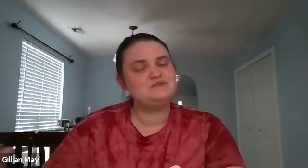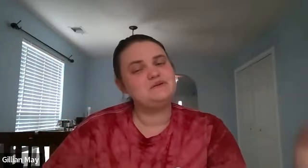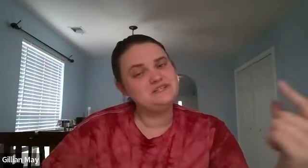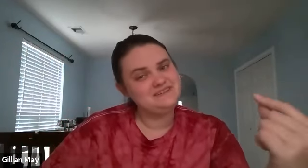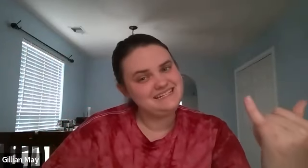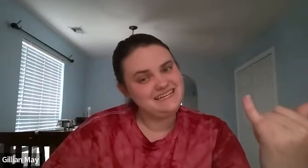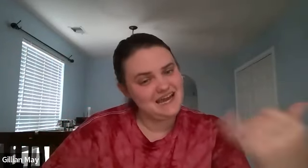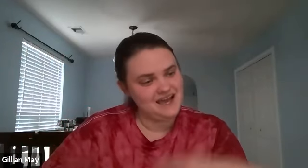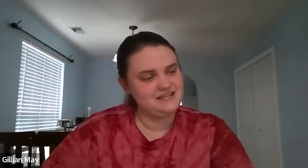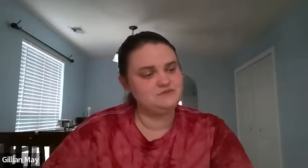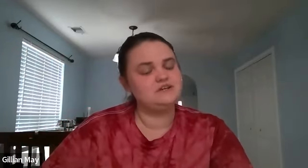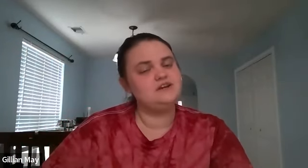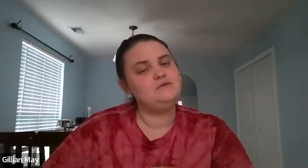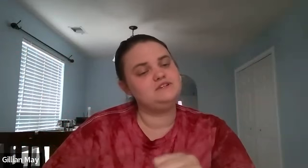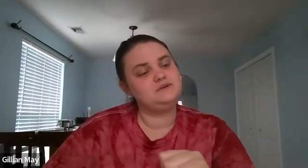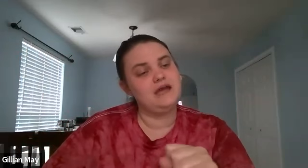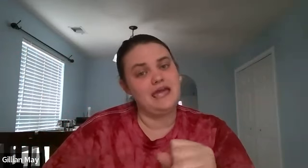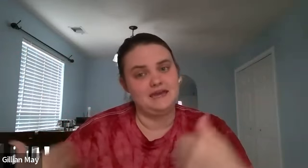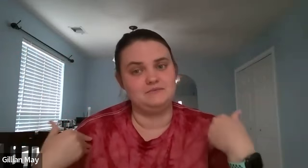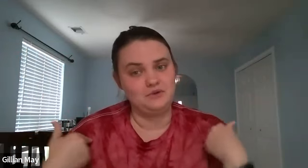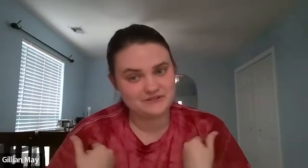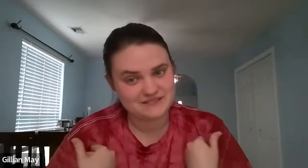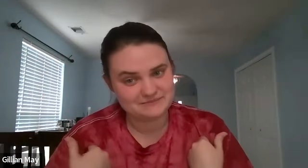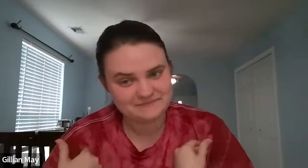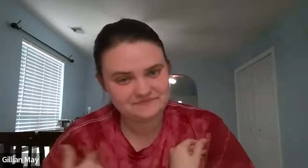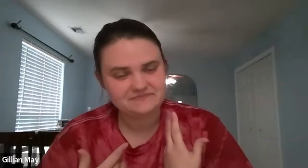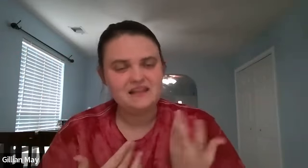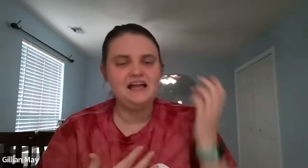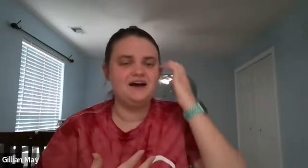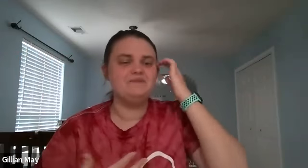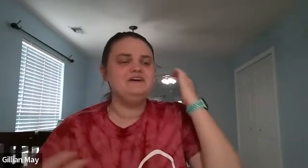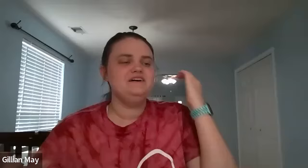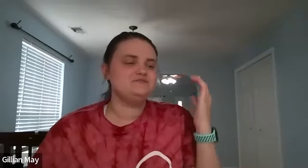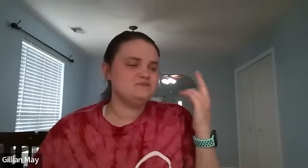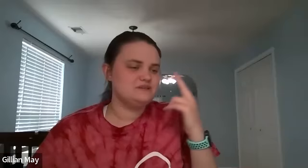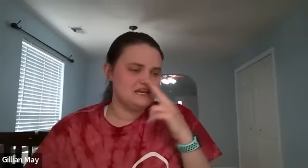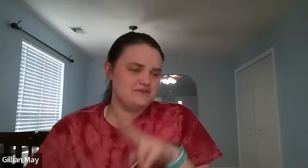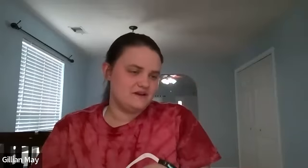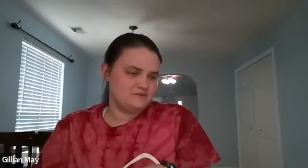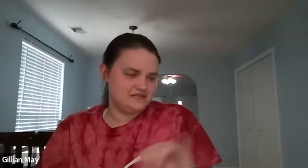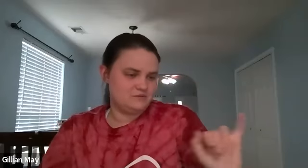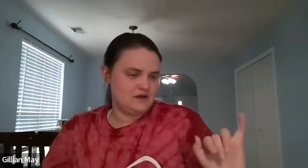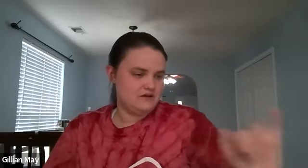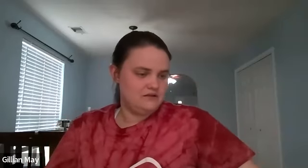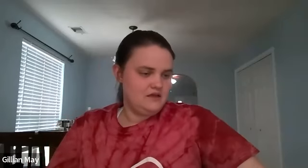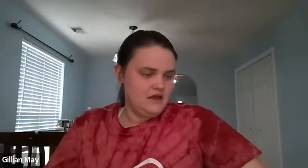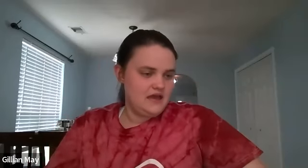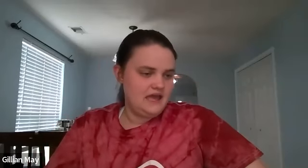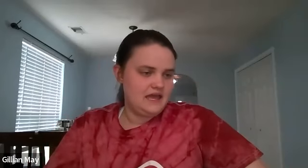what we're doing tonight is we're going to do animals. This one's always kind of a fun one as well.